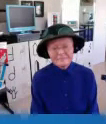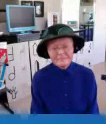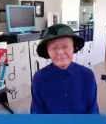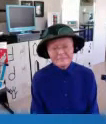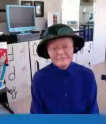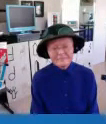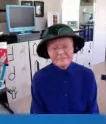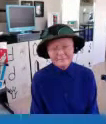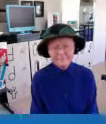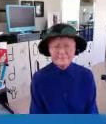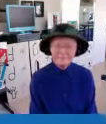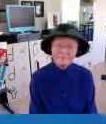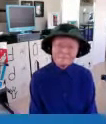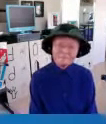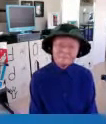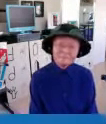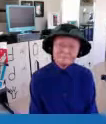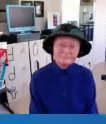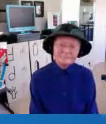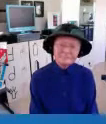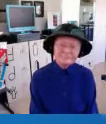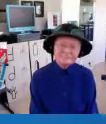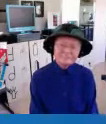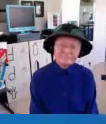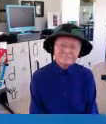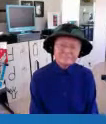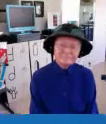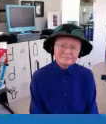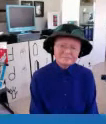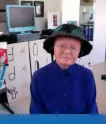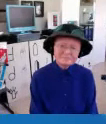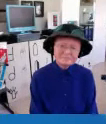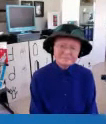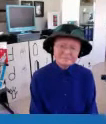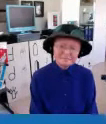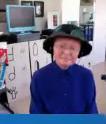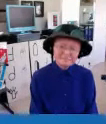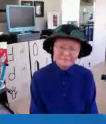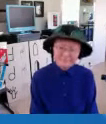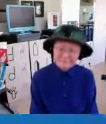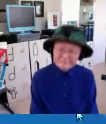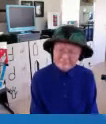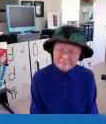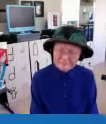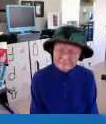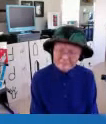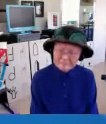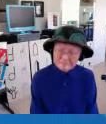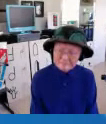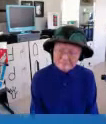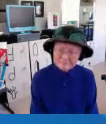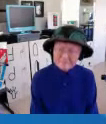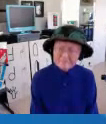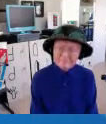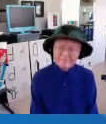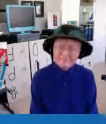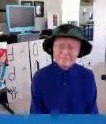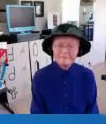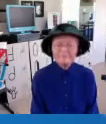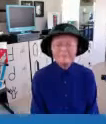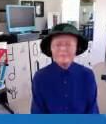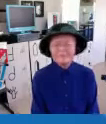Okay, all right, that's clearly, okay, from a viewer's perspective, the moving hand is